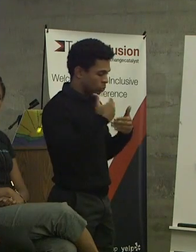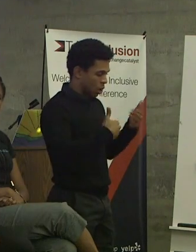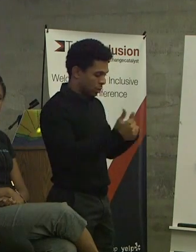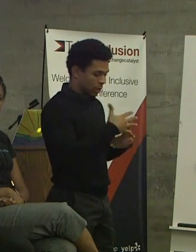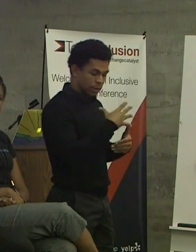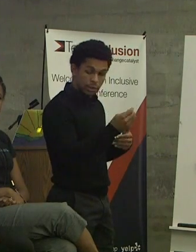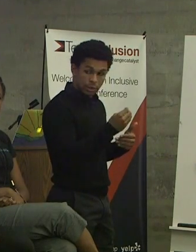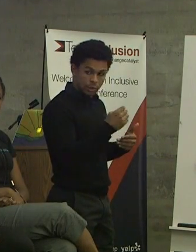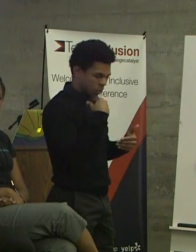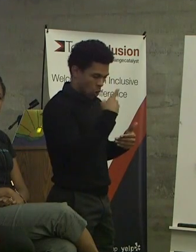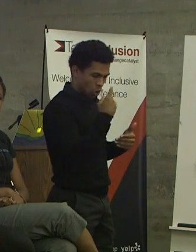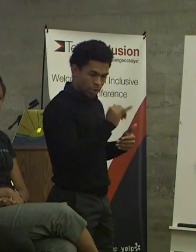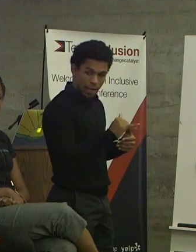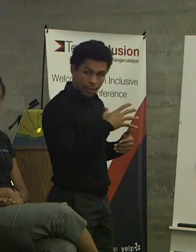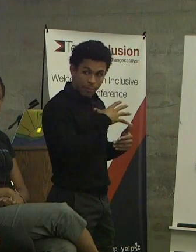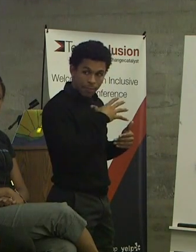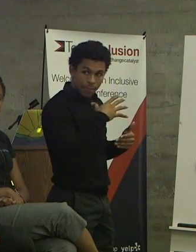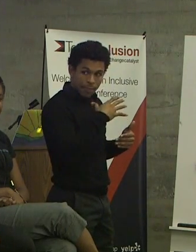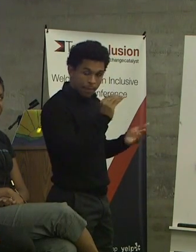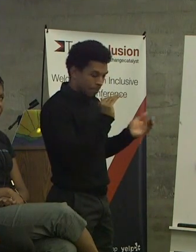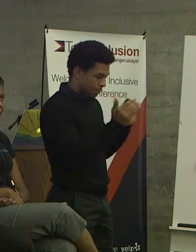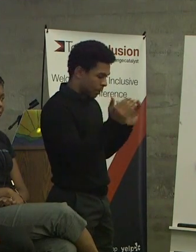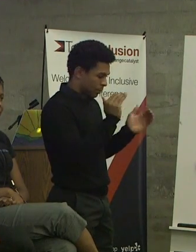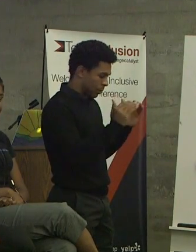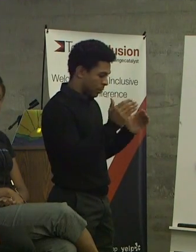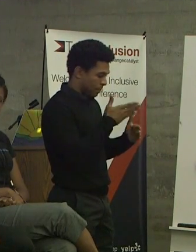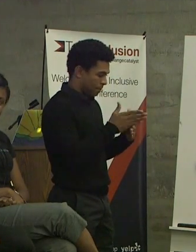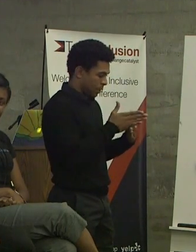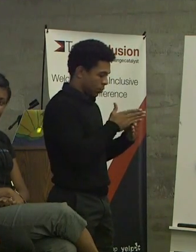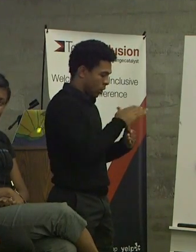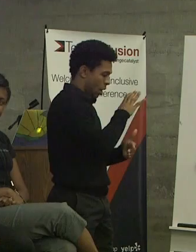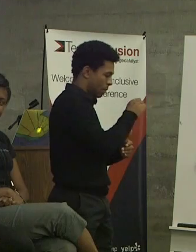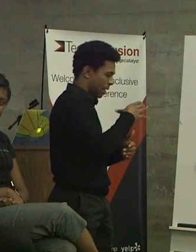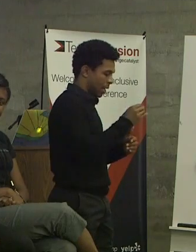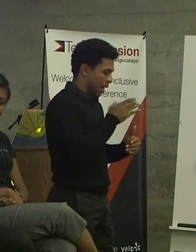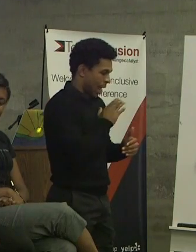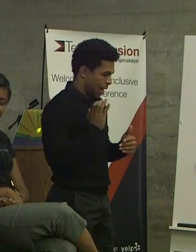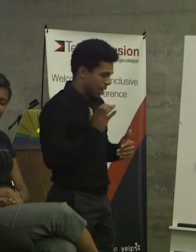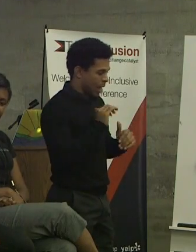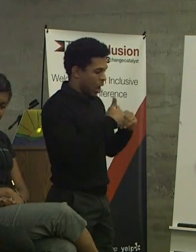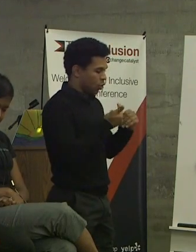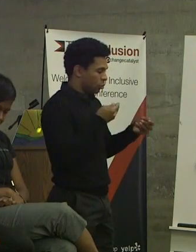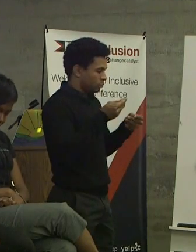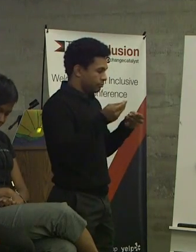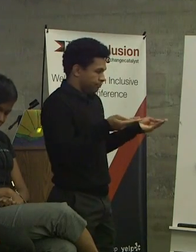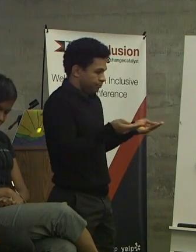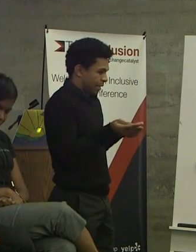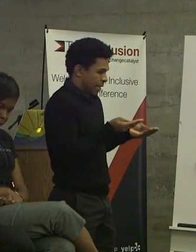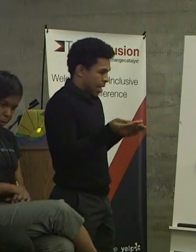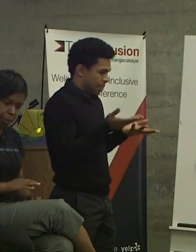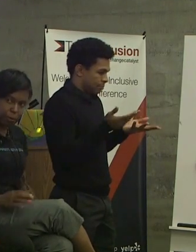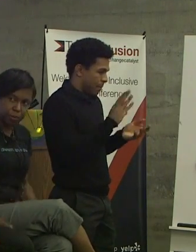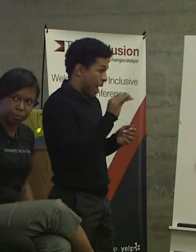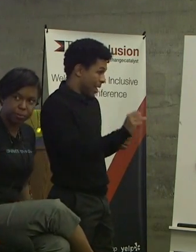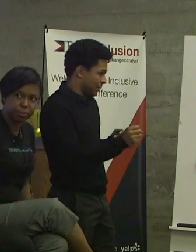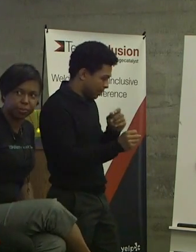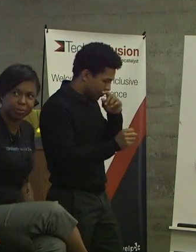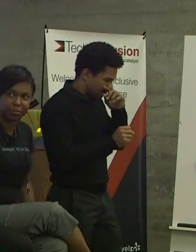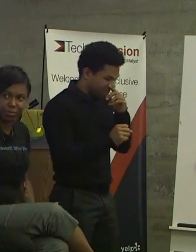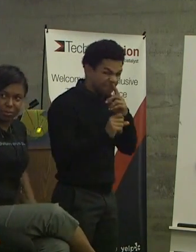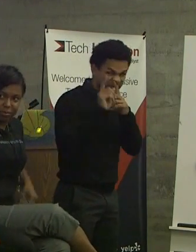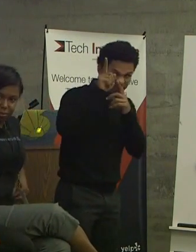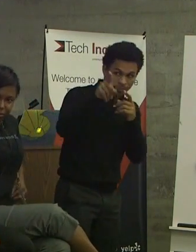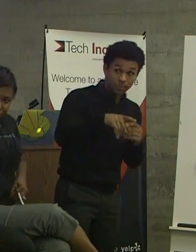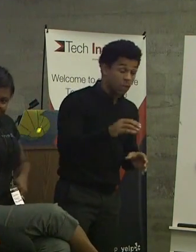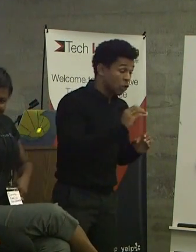like between company and candidate, and how you facilitate mitigating the effects of bias. Yeah, so there's no secret sauce